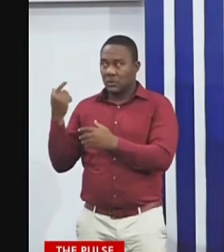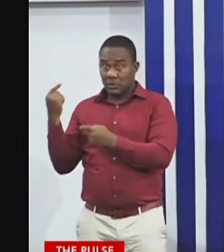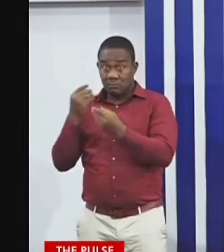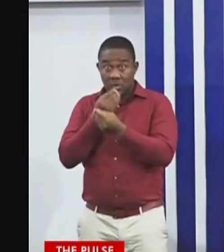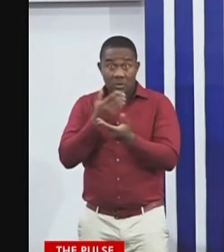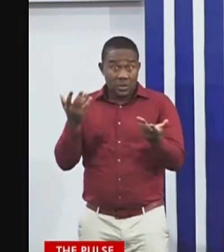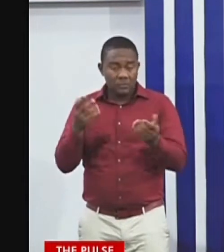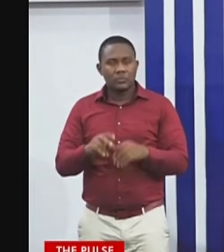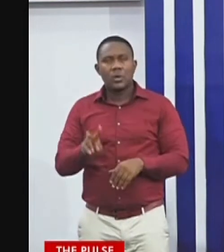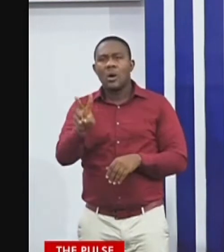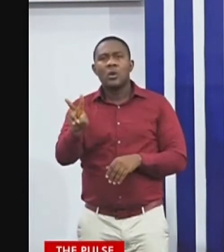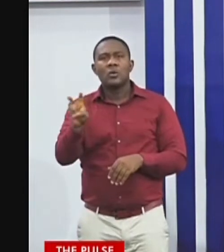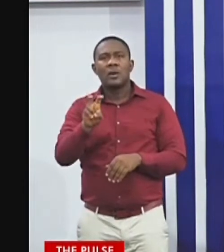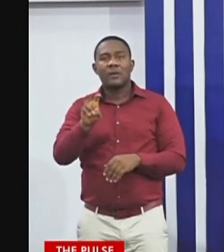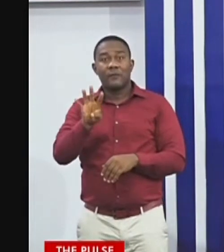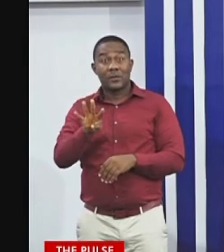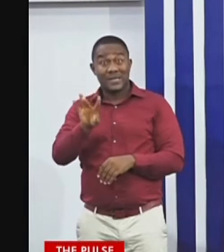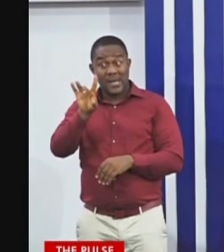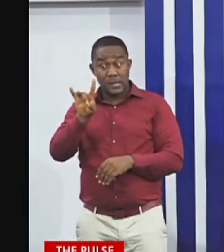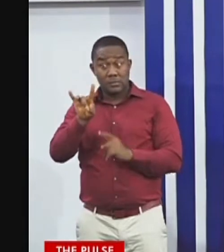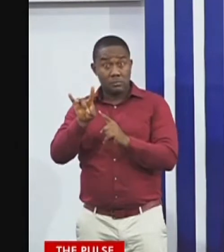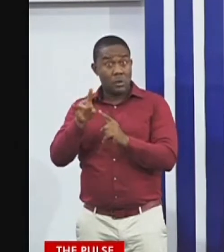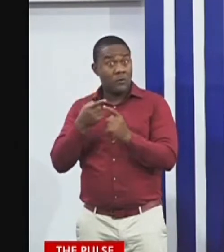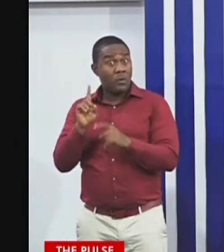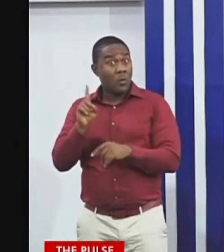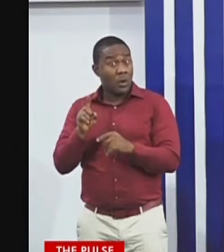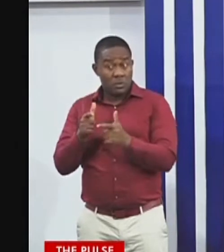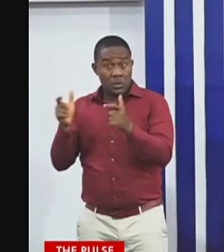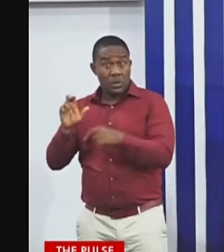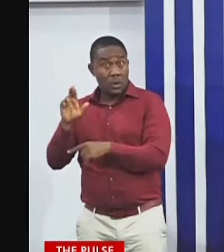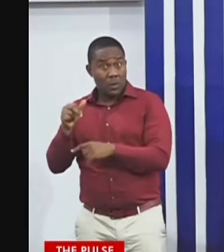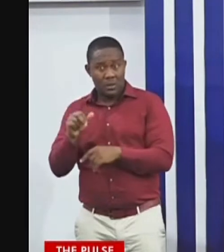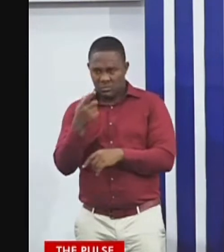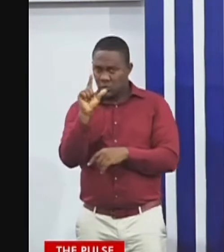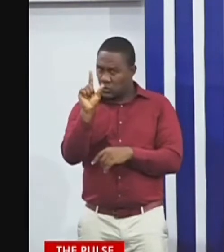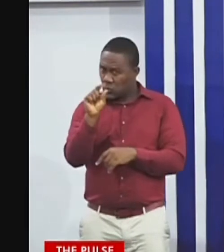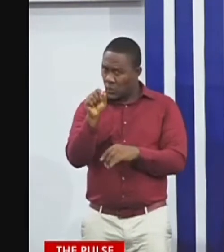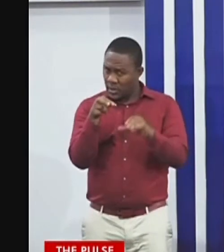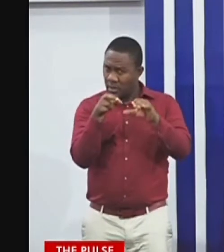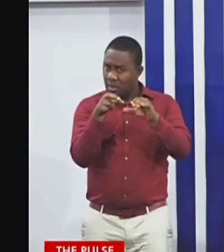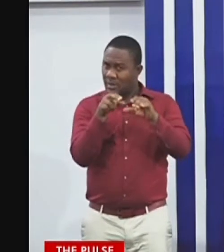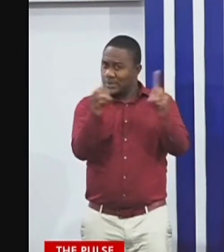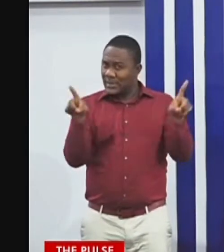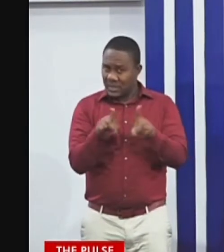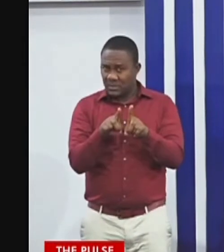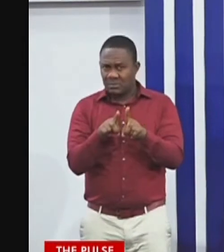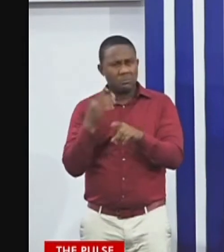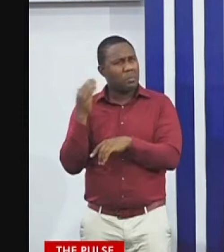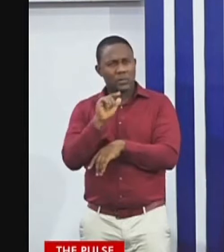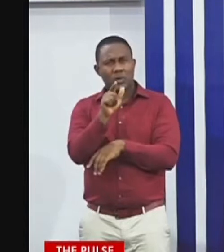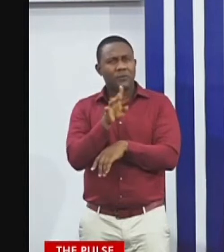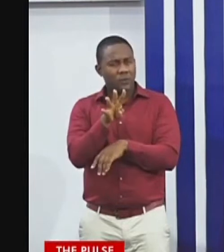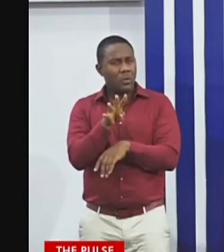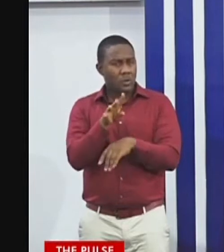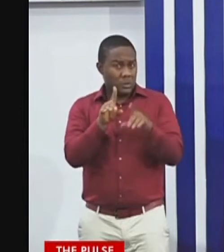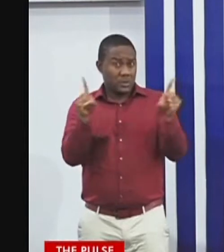248 had come from Greater Accra, and that came from 20 districts instead of the 24 districts that was recorded in